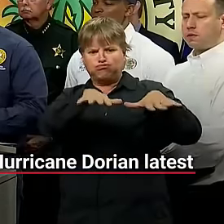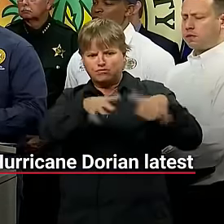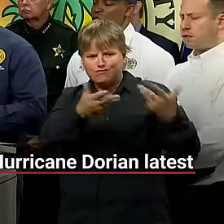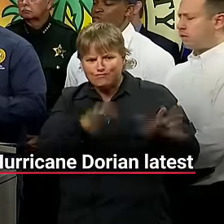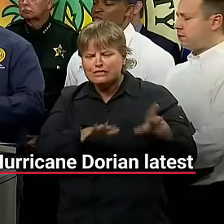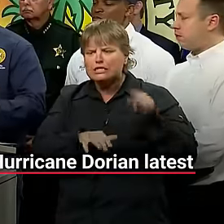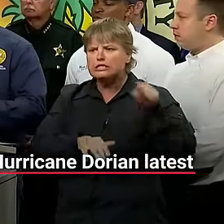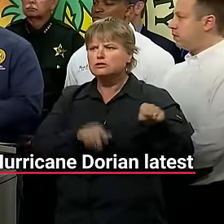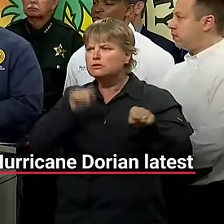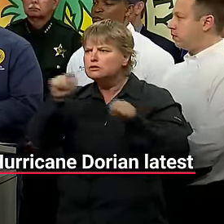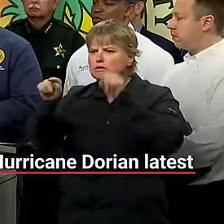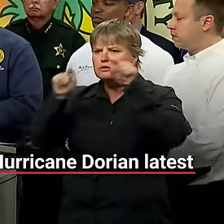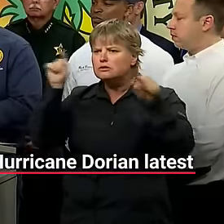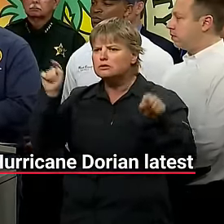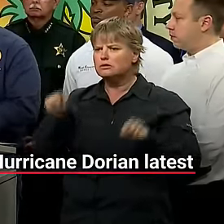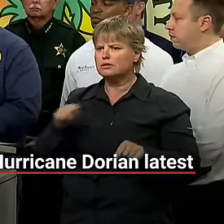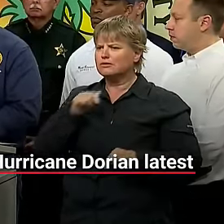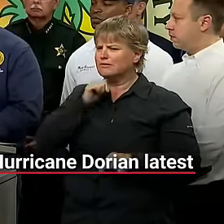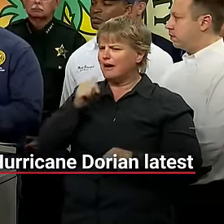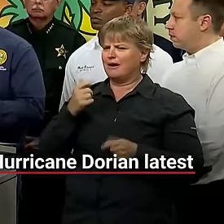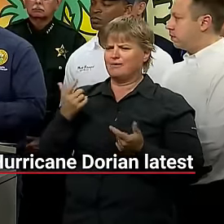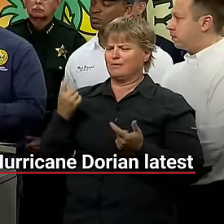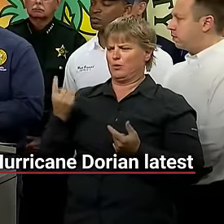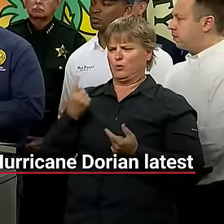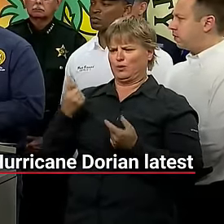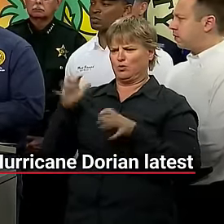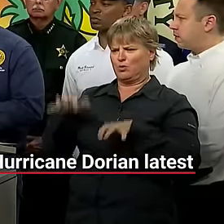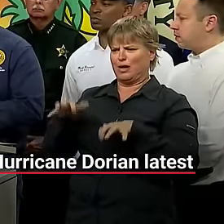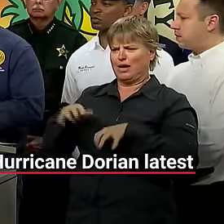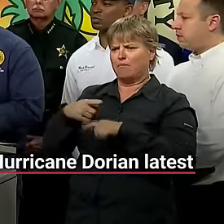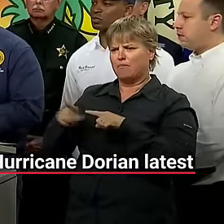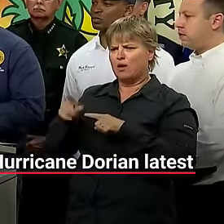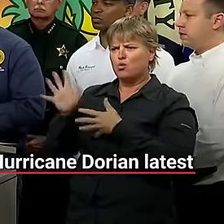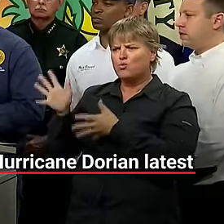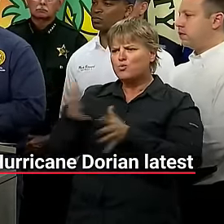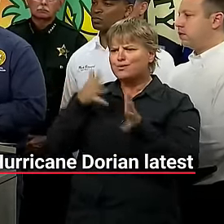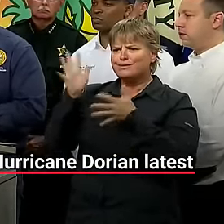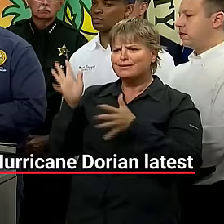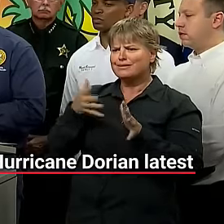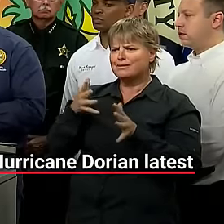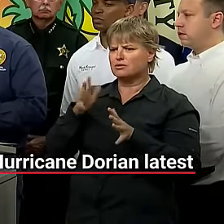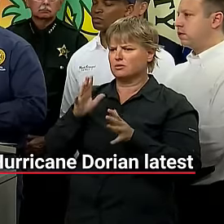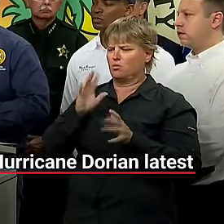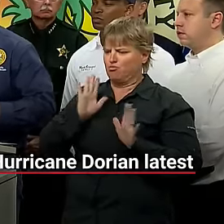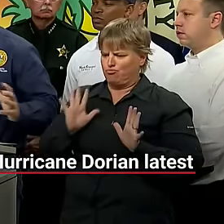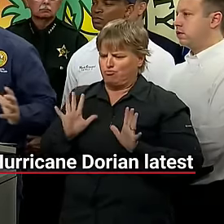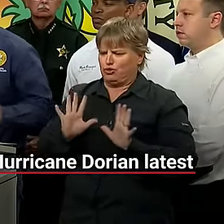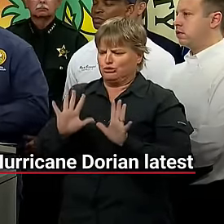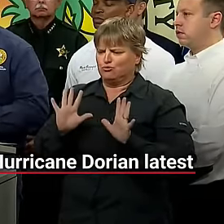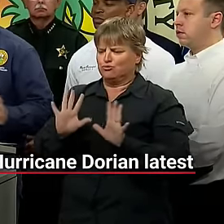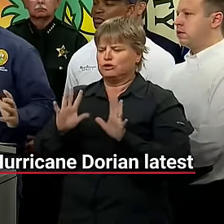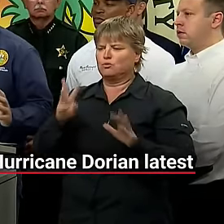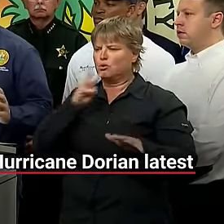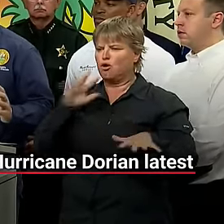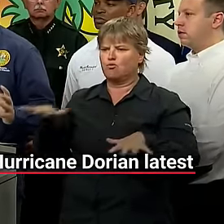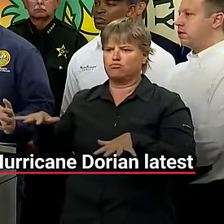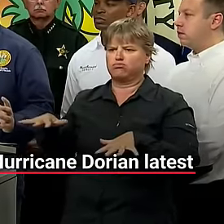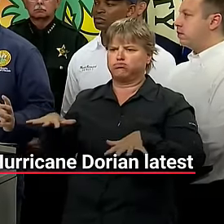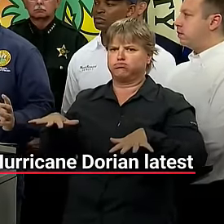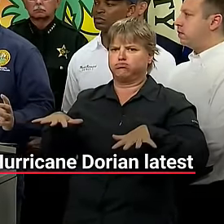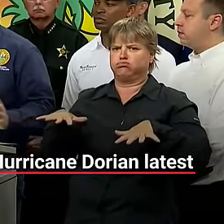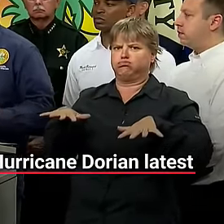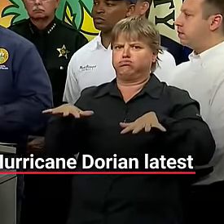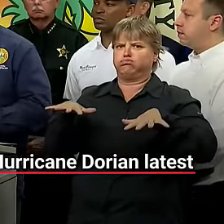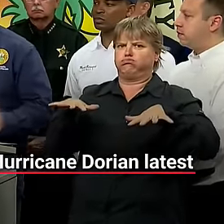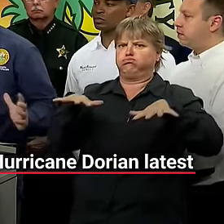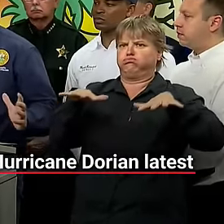cause a lot of damage, as we saw in Hurricane Michael. It obviously leads to a lot of storm surge, which can be life-threatening. But in terms of the broadest impacts of the